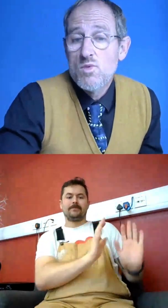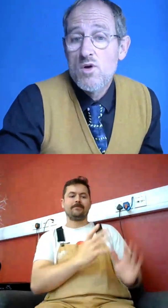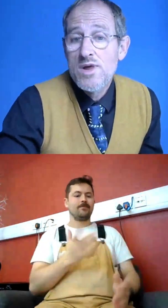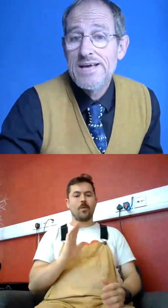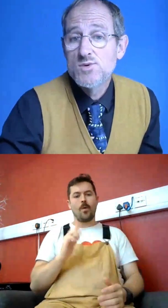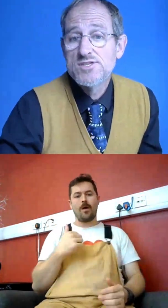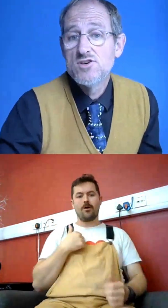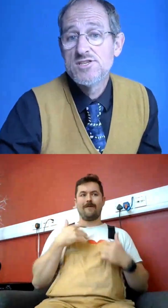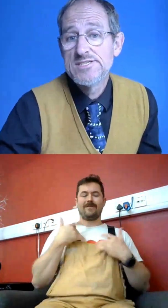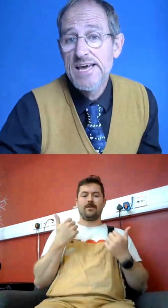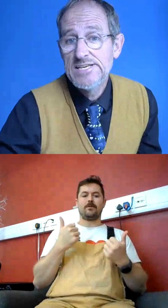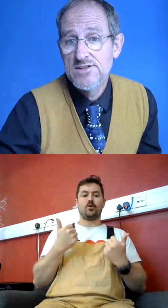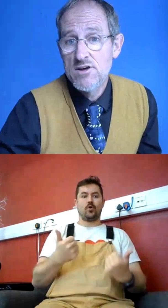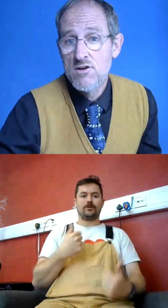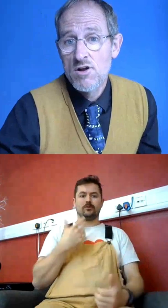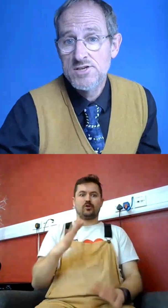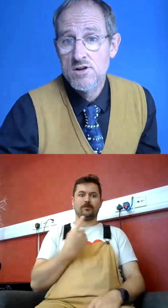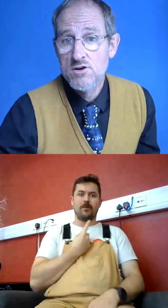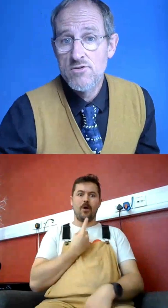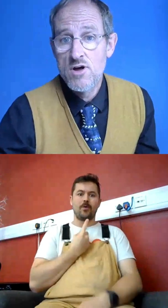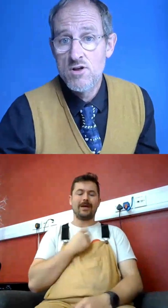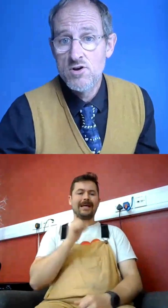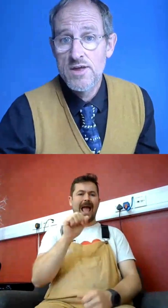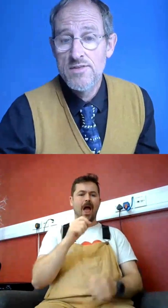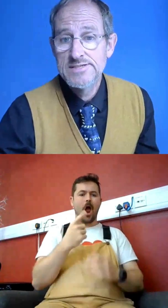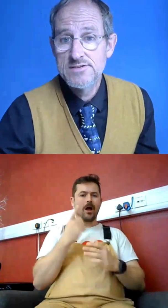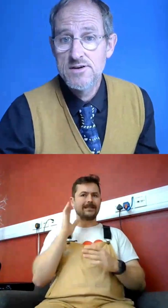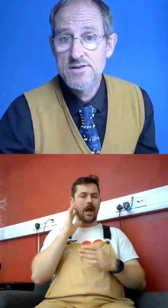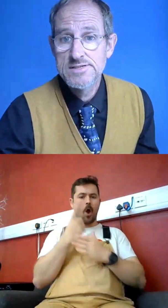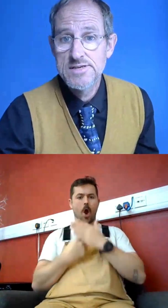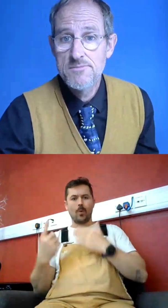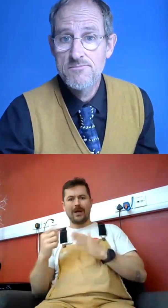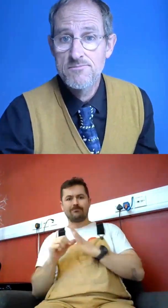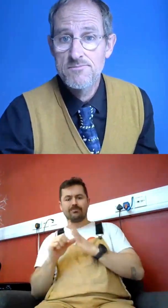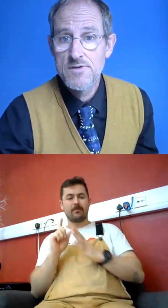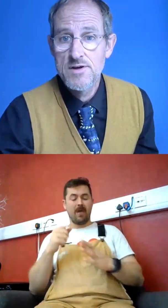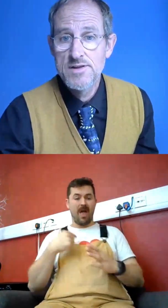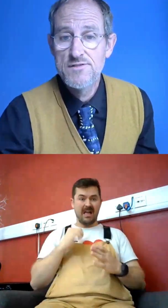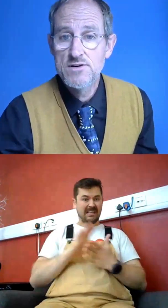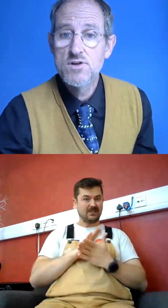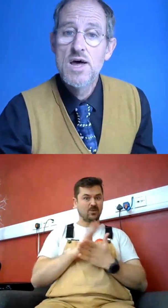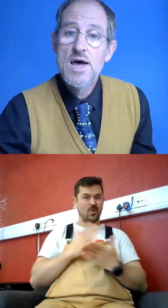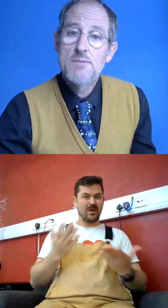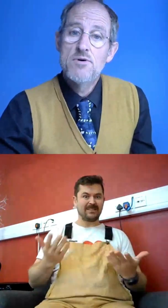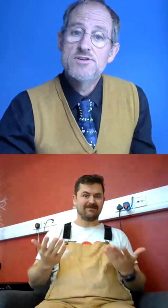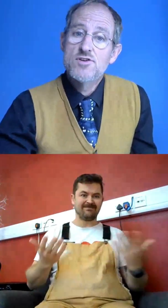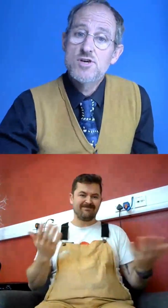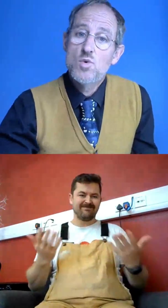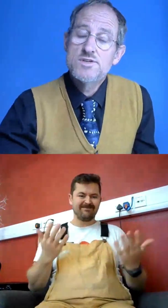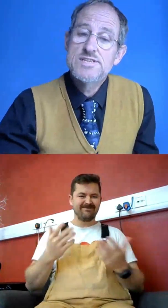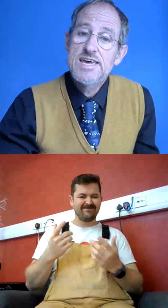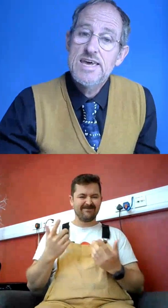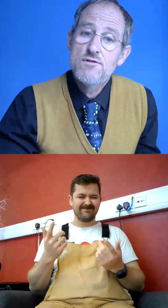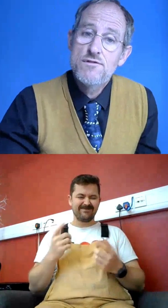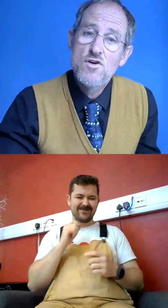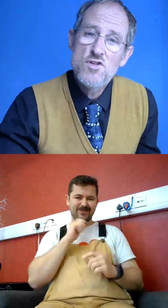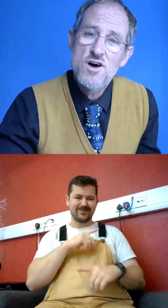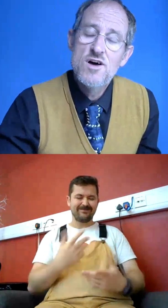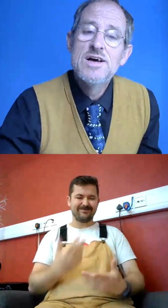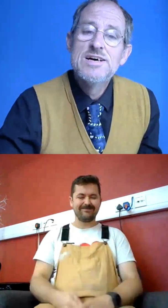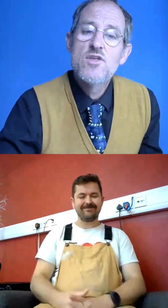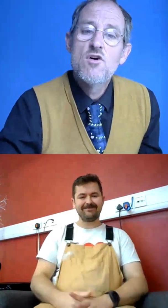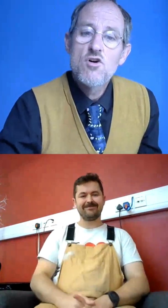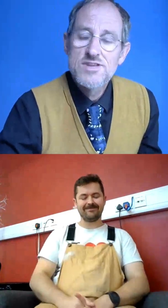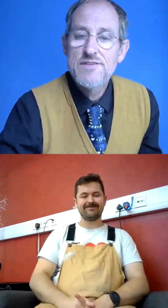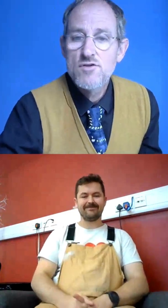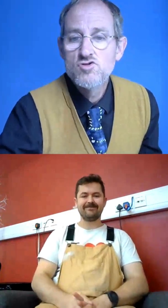will only get to a certain stage in their knowledge and their learning in this field, but there's others who want to take it even